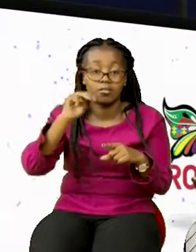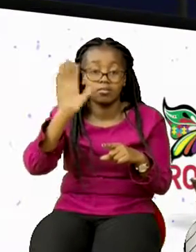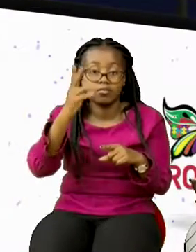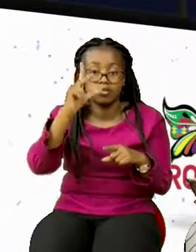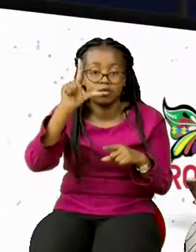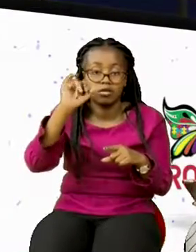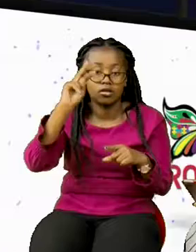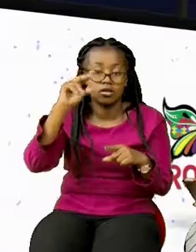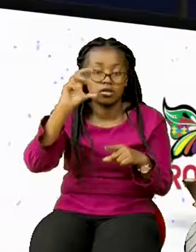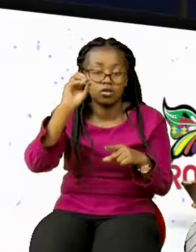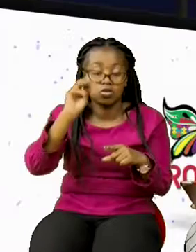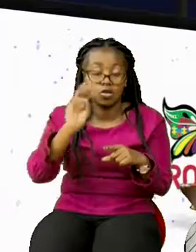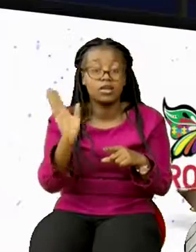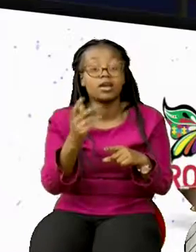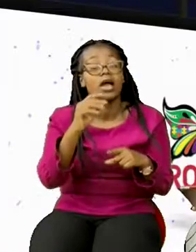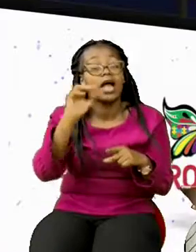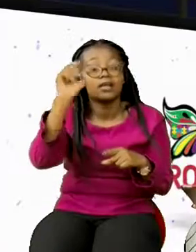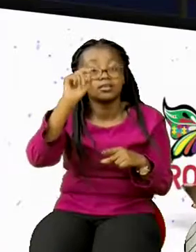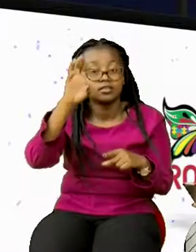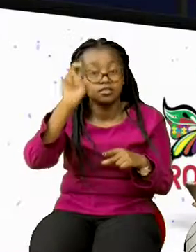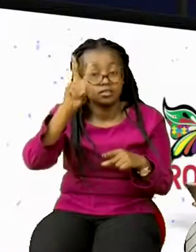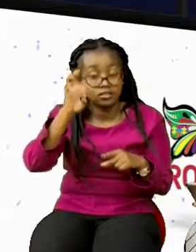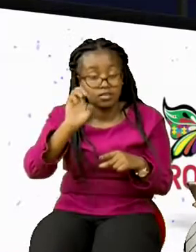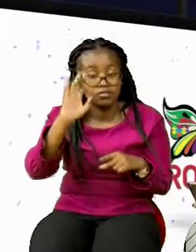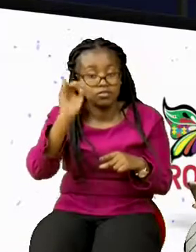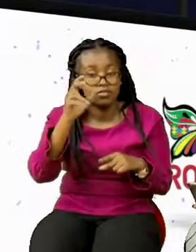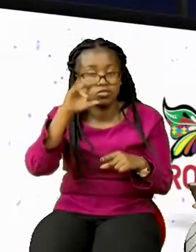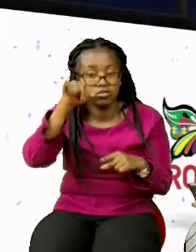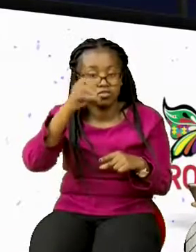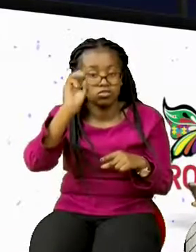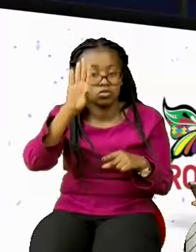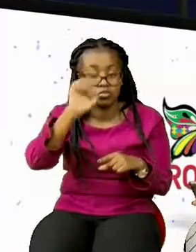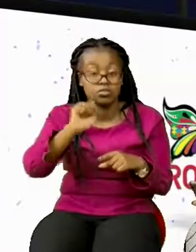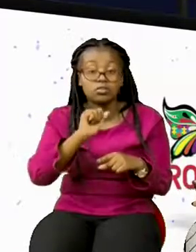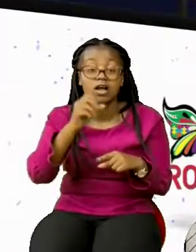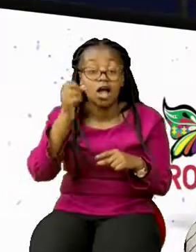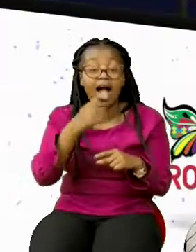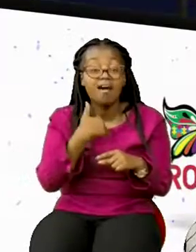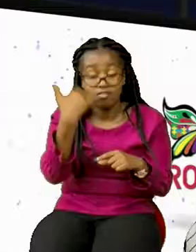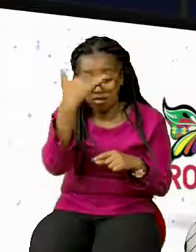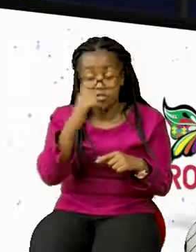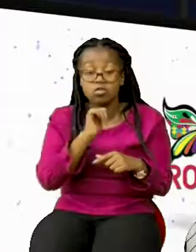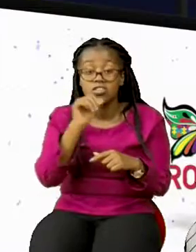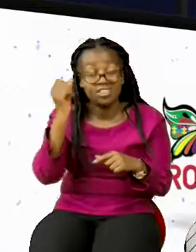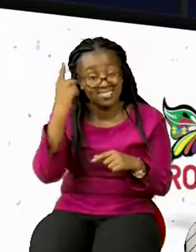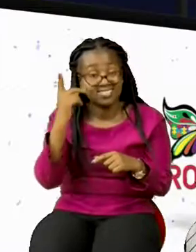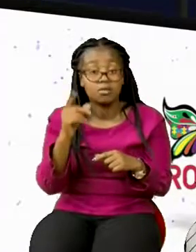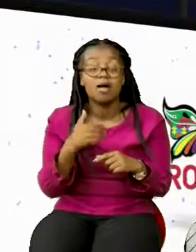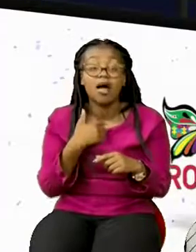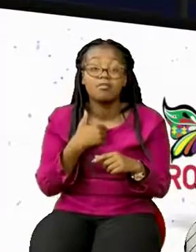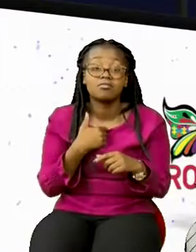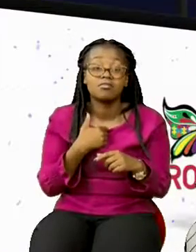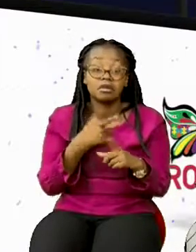right? Steve Jobs was autistic. So it's not that they don't quite understand, it's just that they have their own speed,